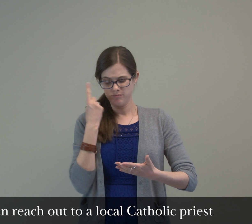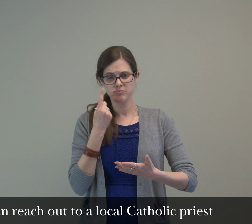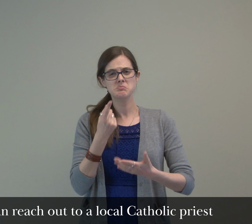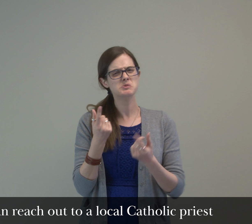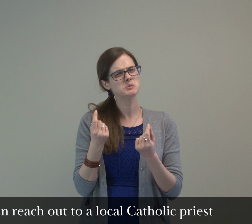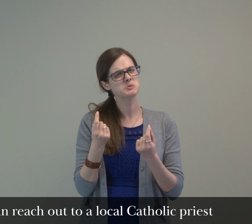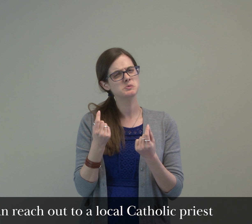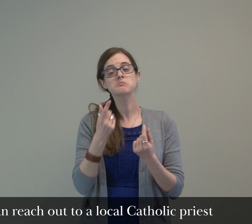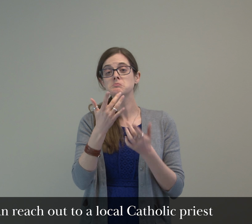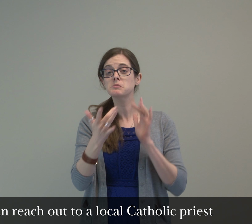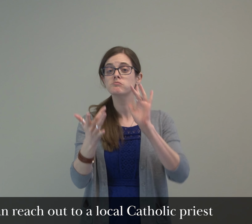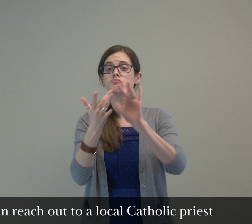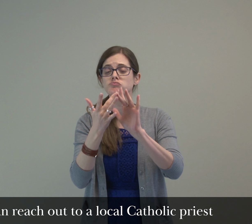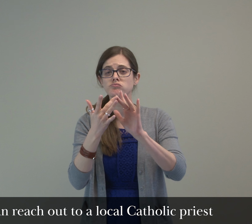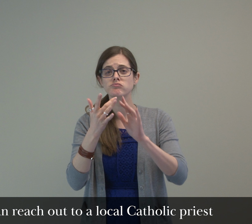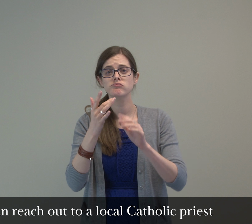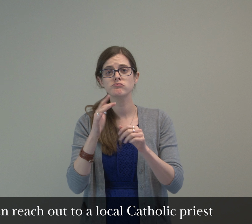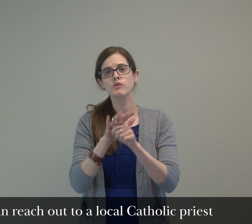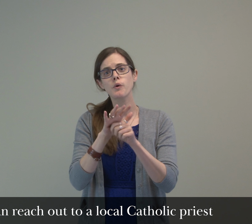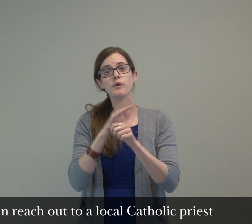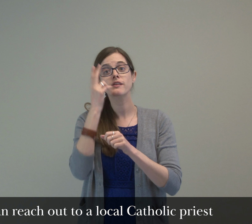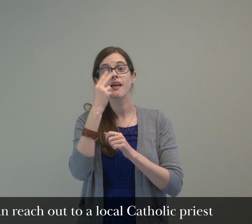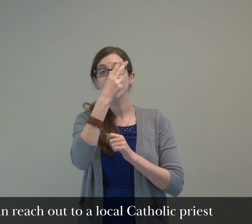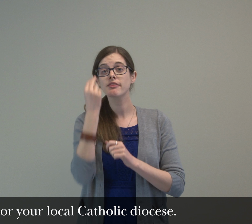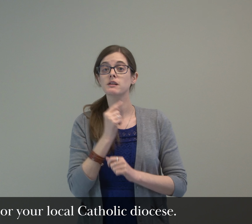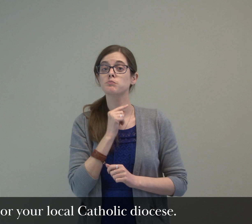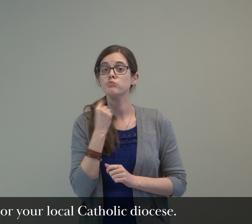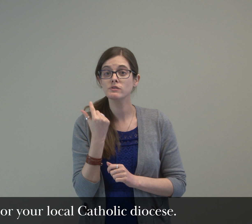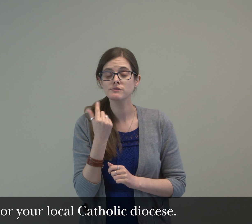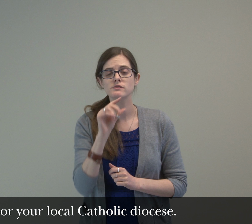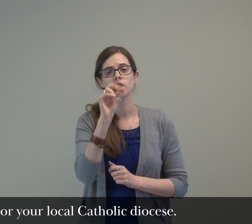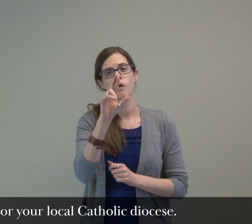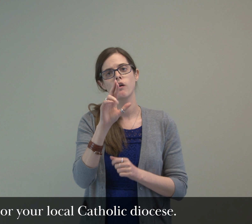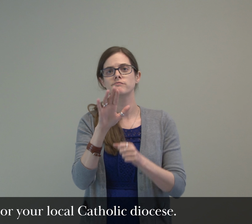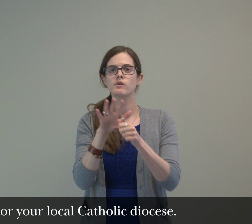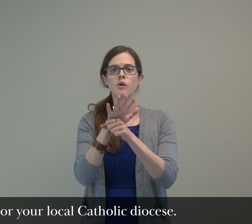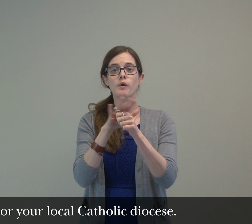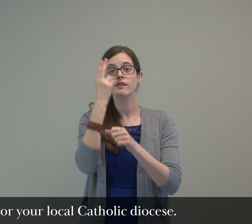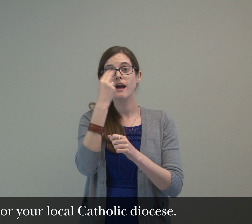you can reach out to a local Catholic priest or your local Catholic diocese.